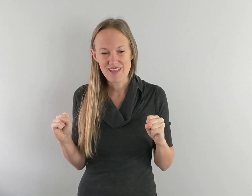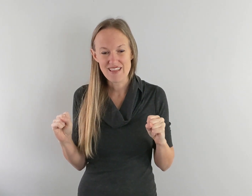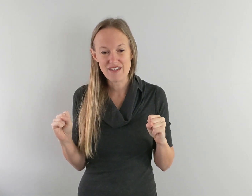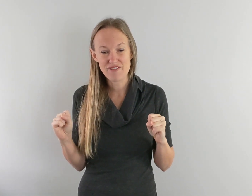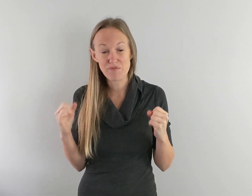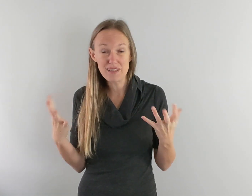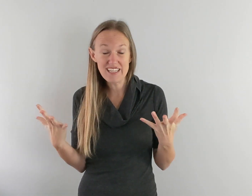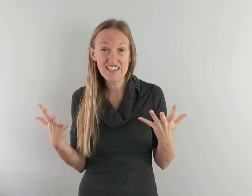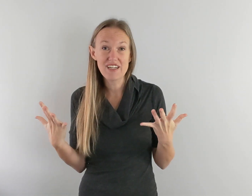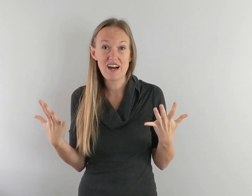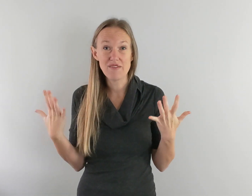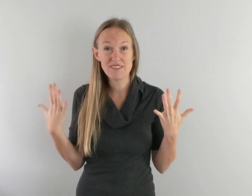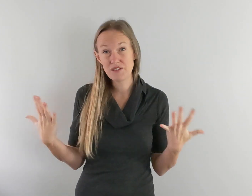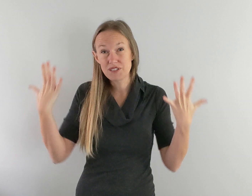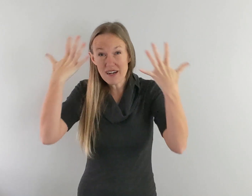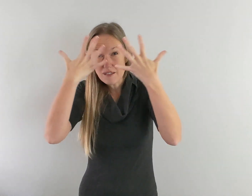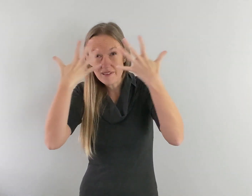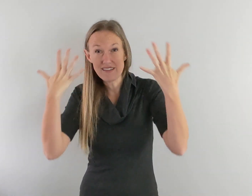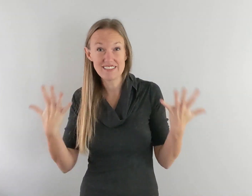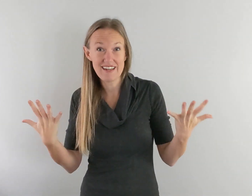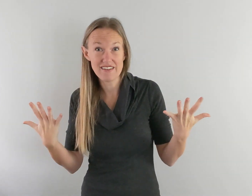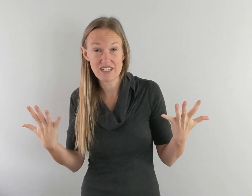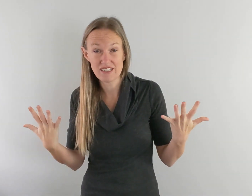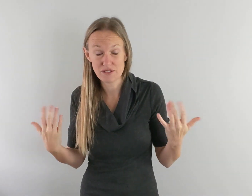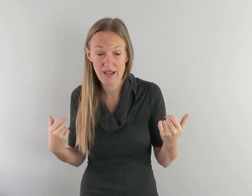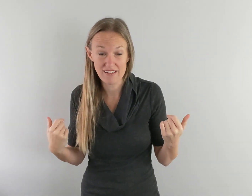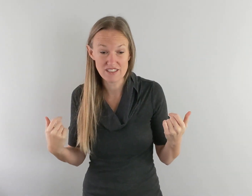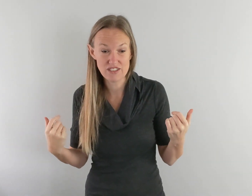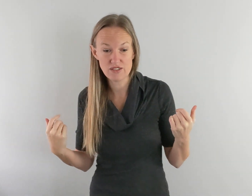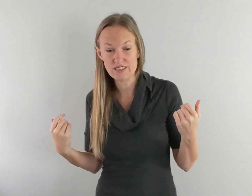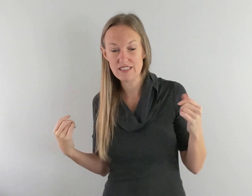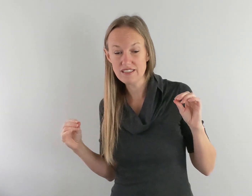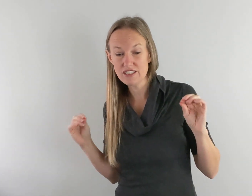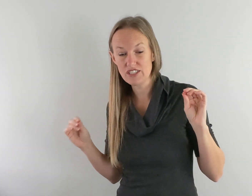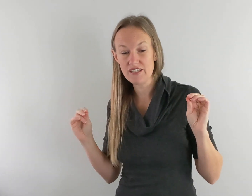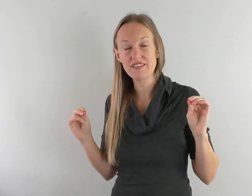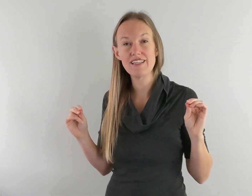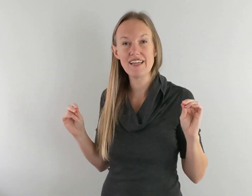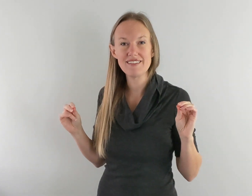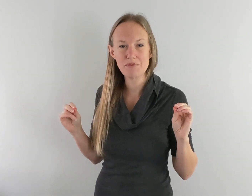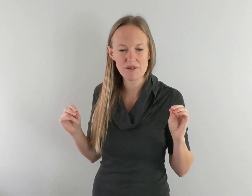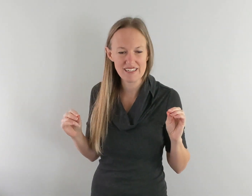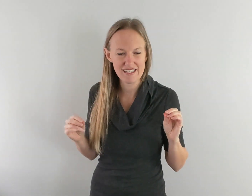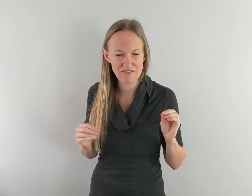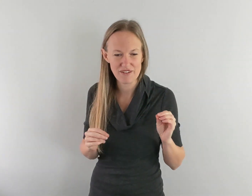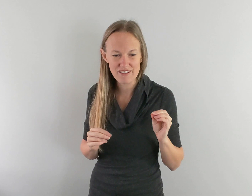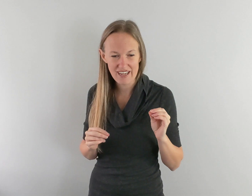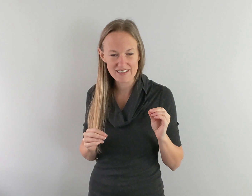and then for bleak, I would do dark, but then there's another dark as well. So it's a little tricky with the language, but we're gonna get through. Okay,